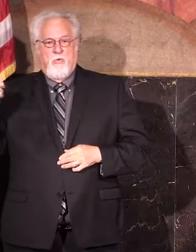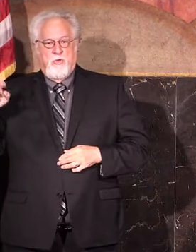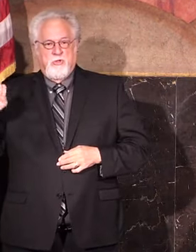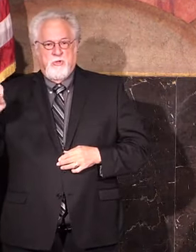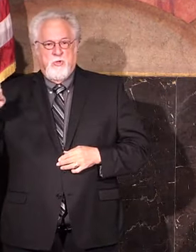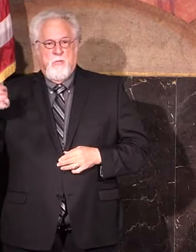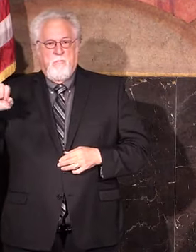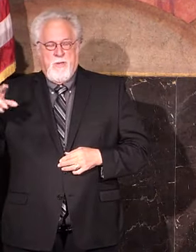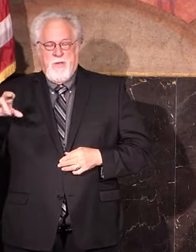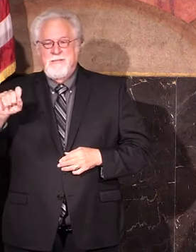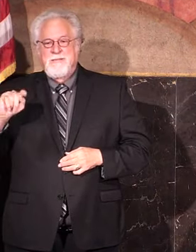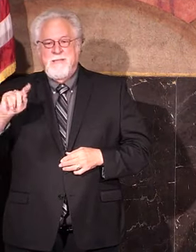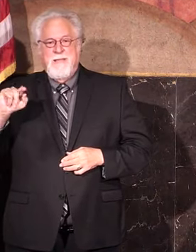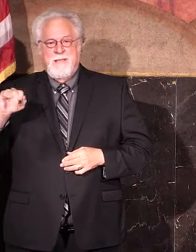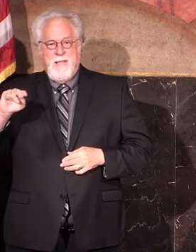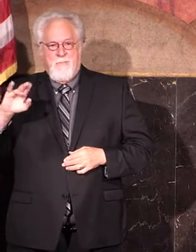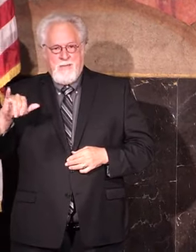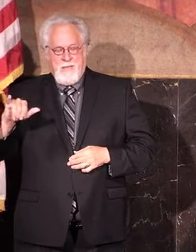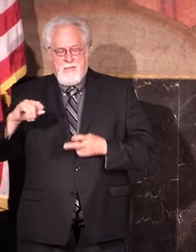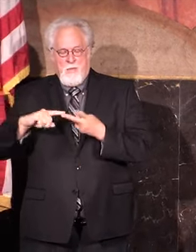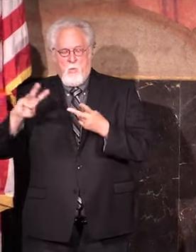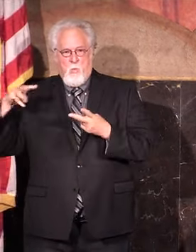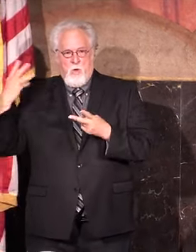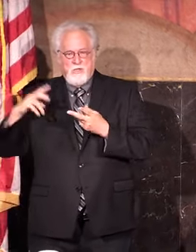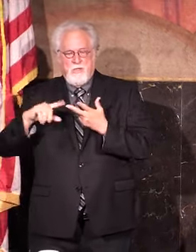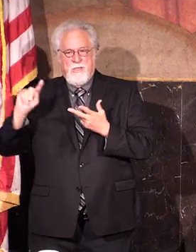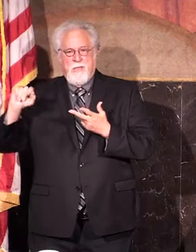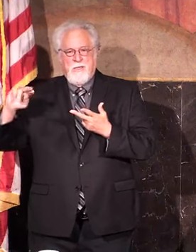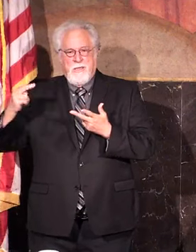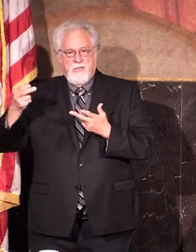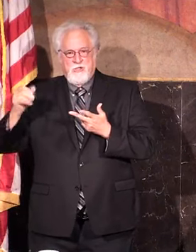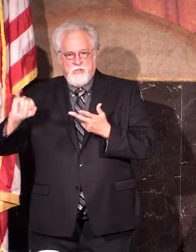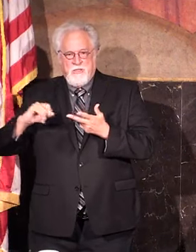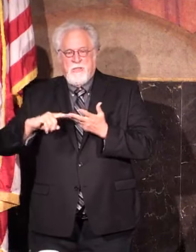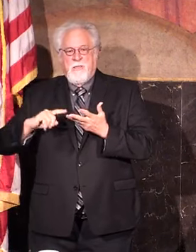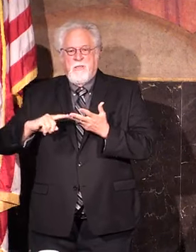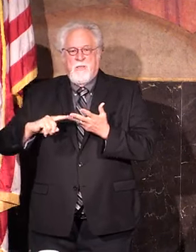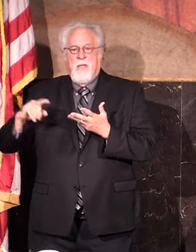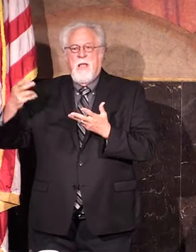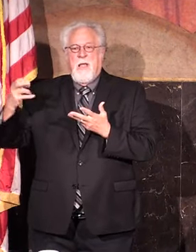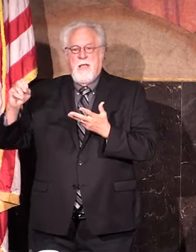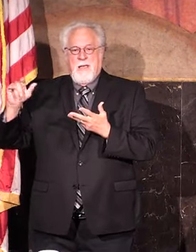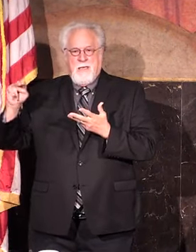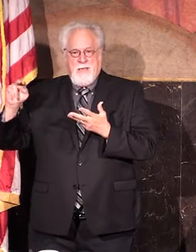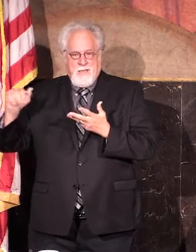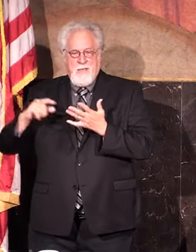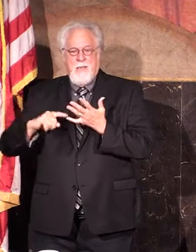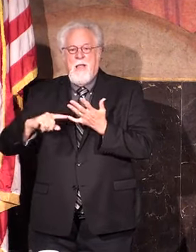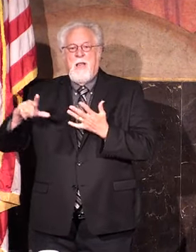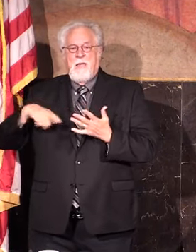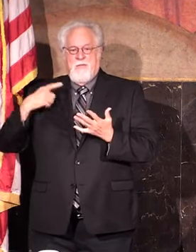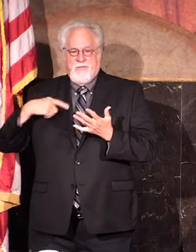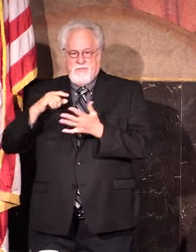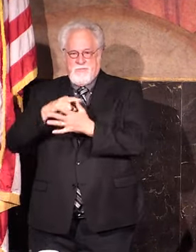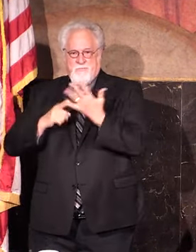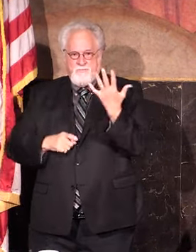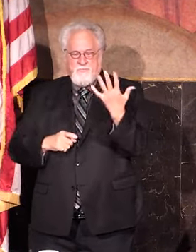and that's St. Tammany Parish, Washington Parish, Tangipahoa Parish, St. Helena Parish, and Livingston